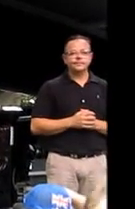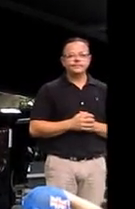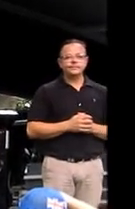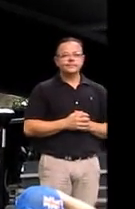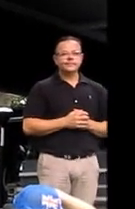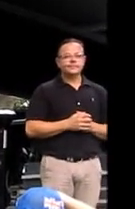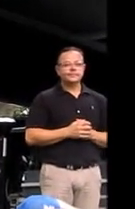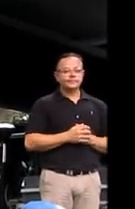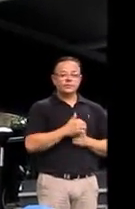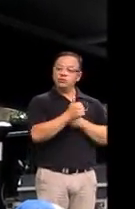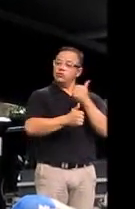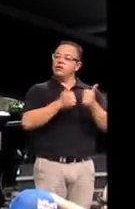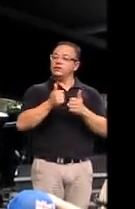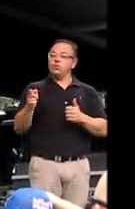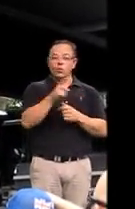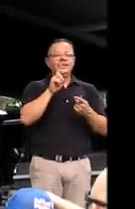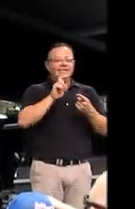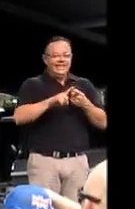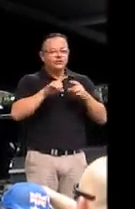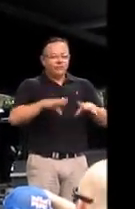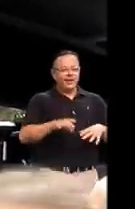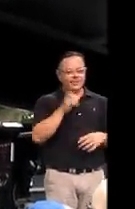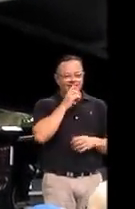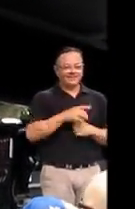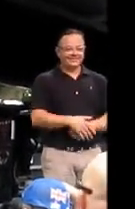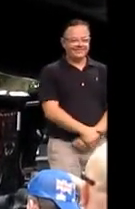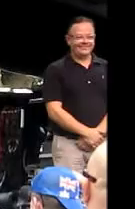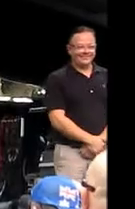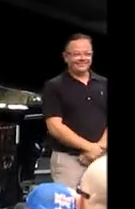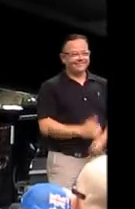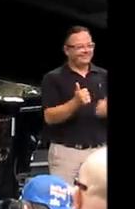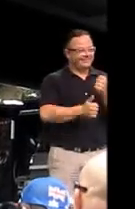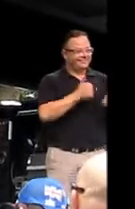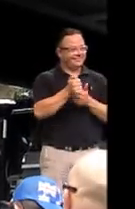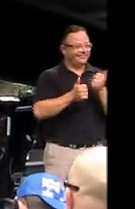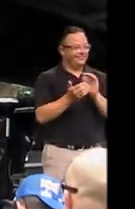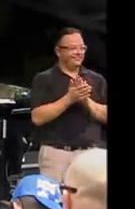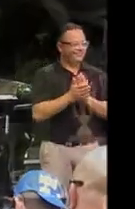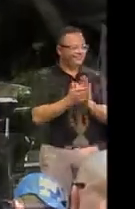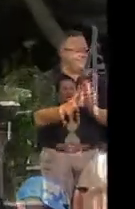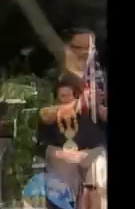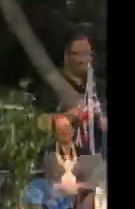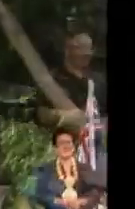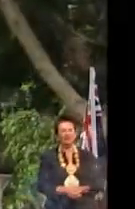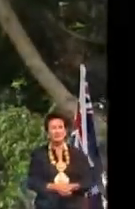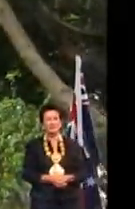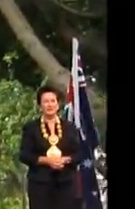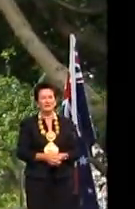Congratulations, you're now still Australian. Well done.